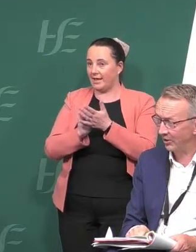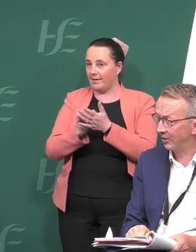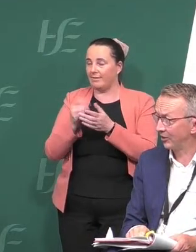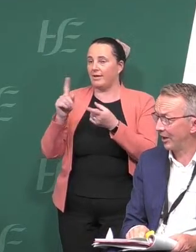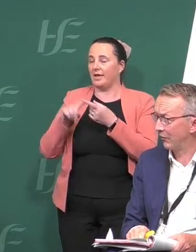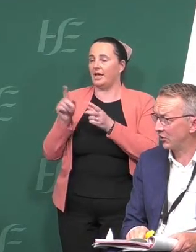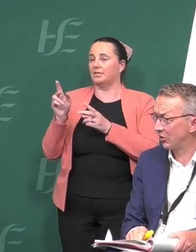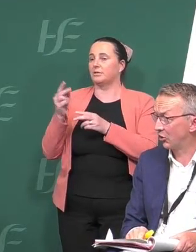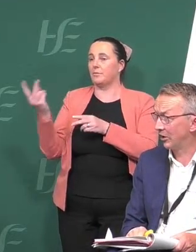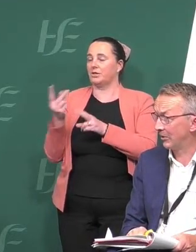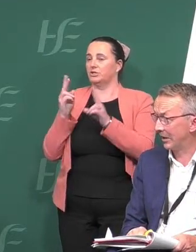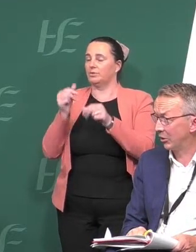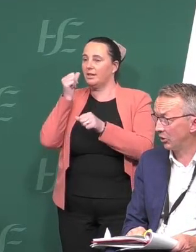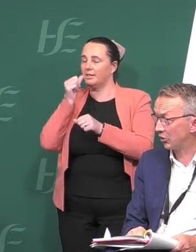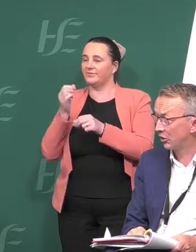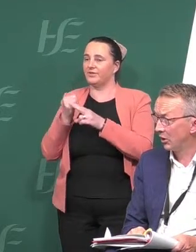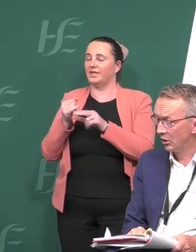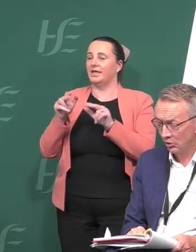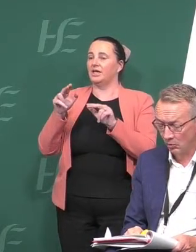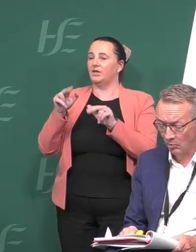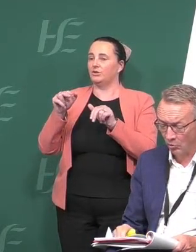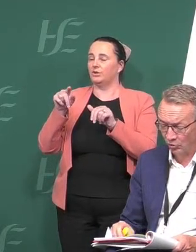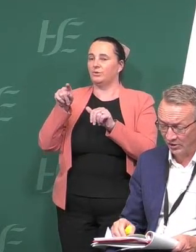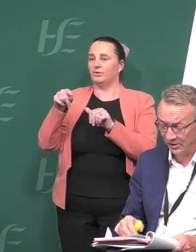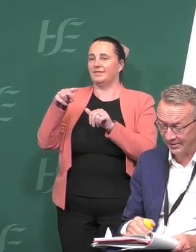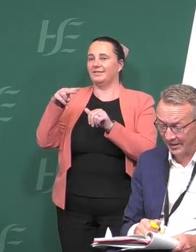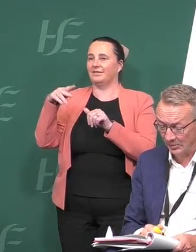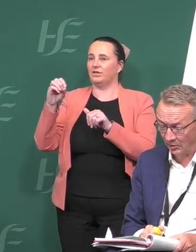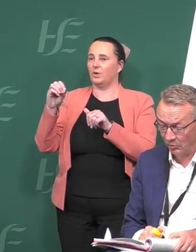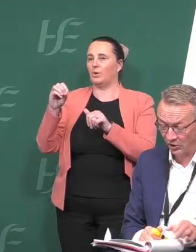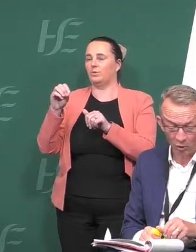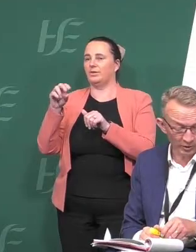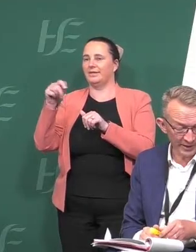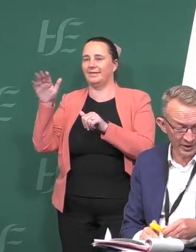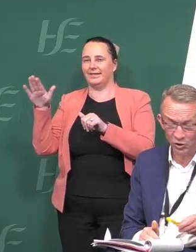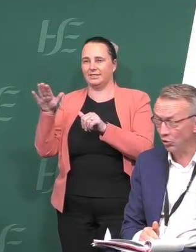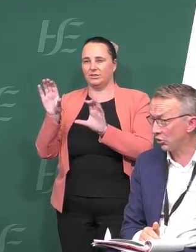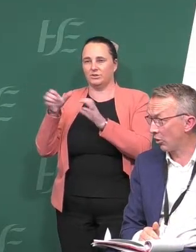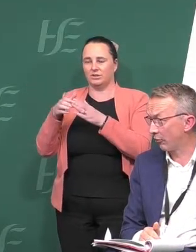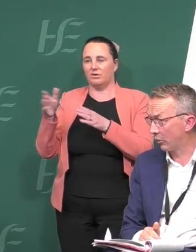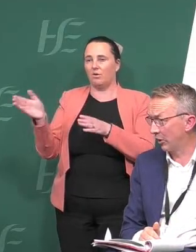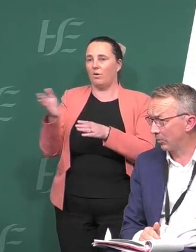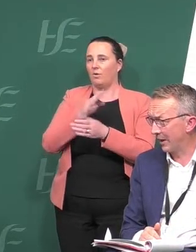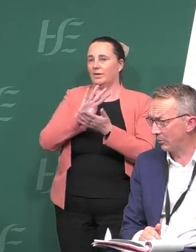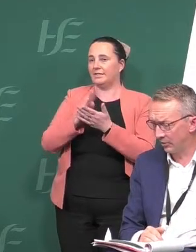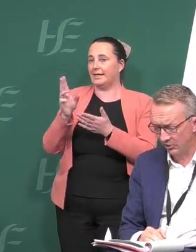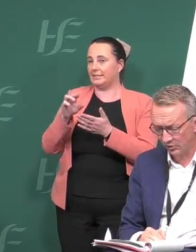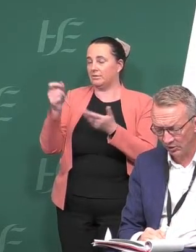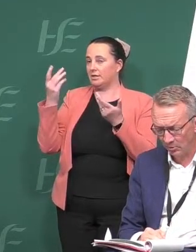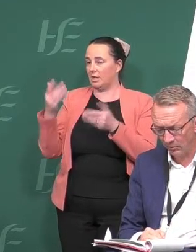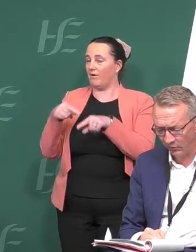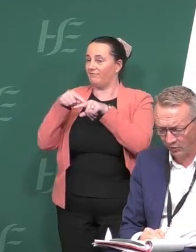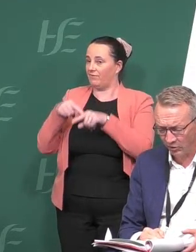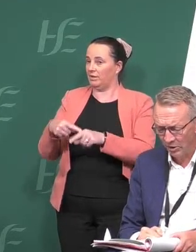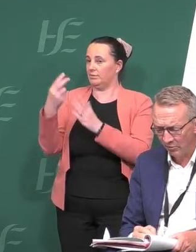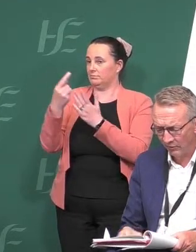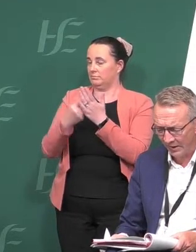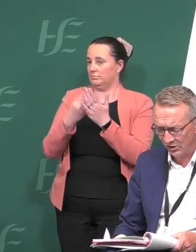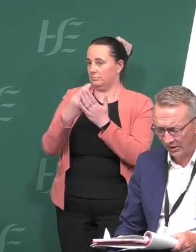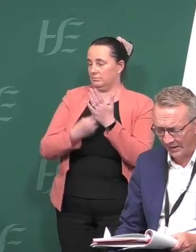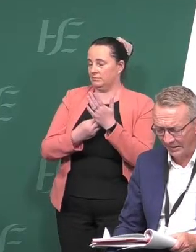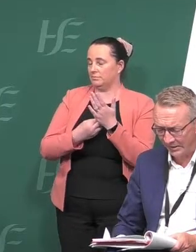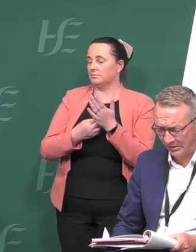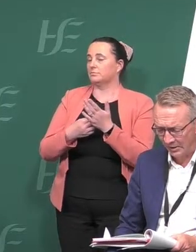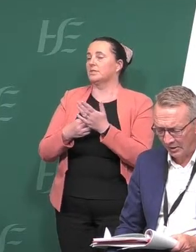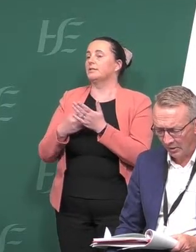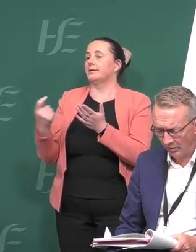should be facilitated at visits to neonatal units. So our most recent assessment of those, that all 19 units are fully compliant with this. And we further